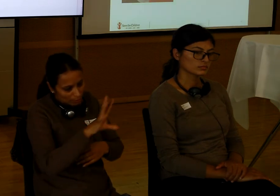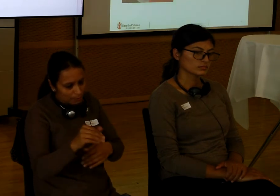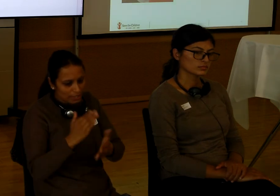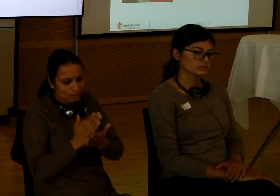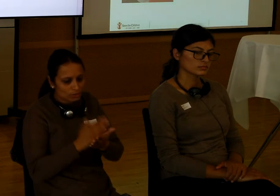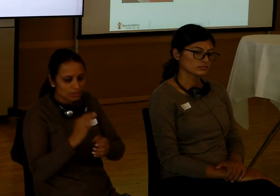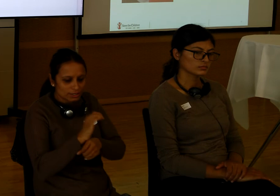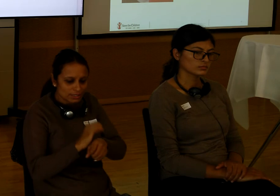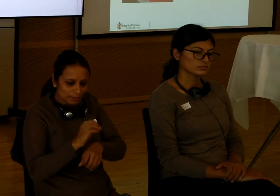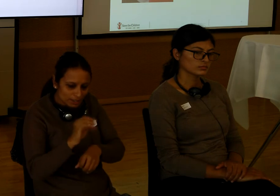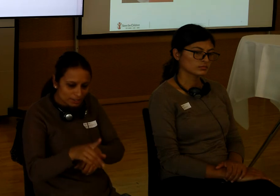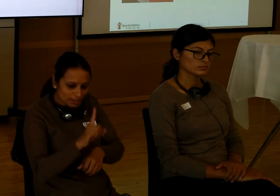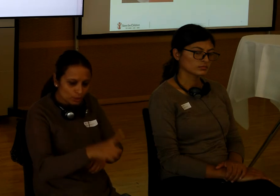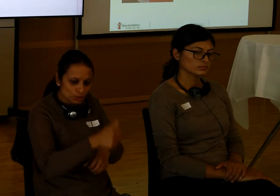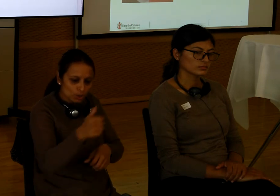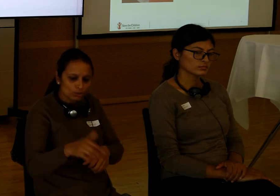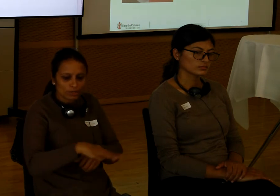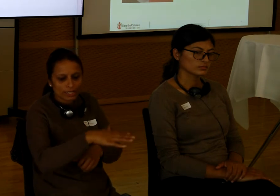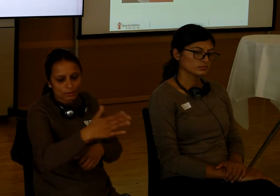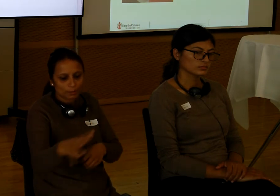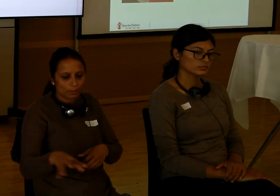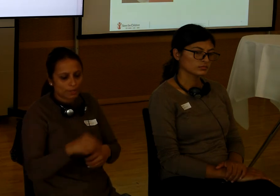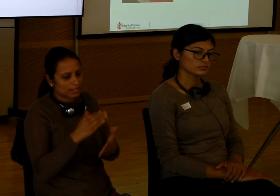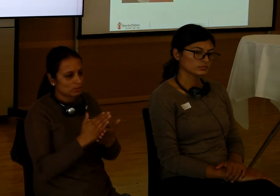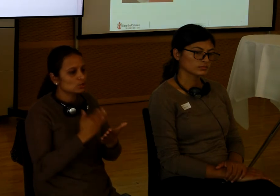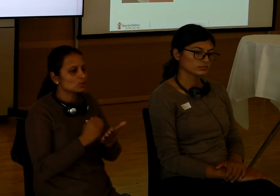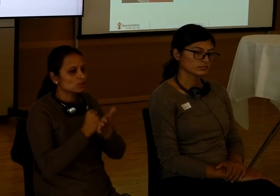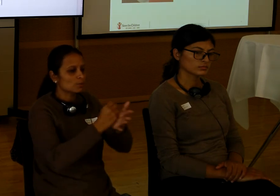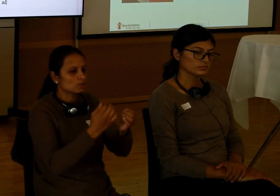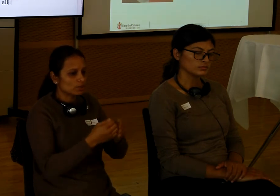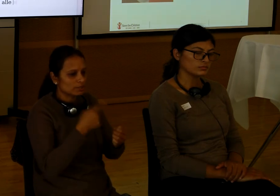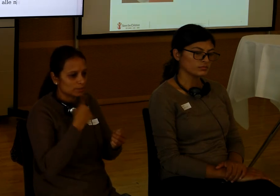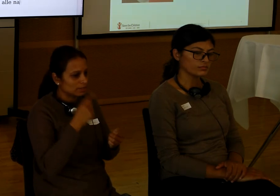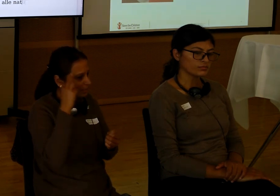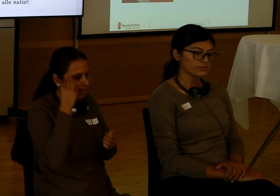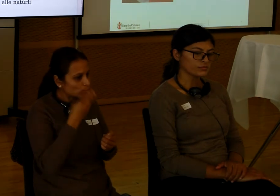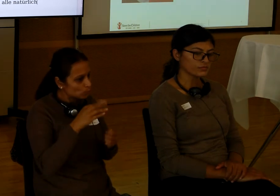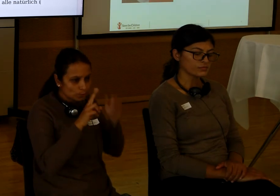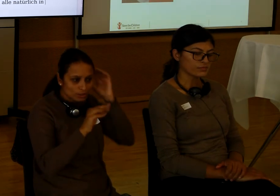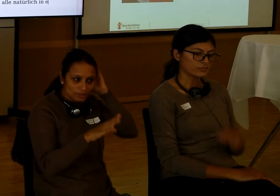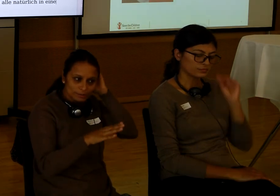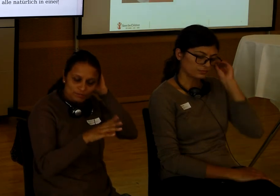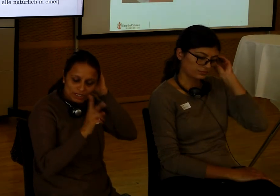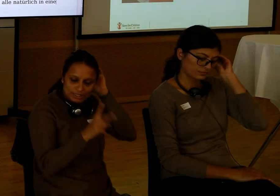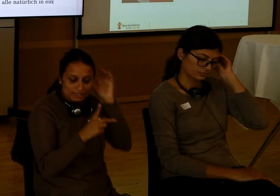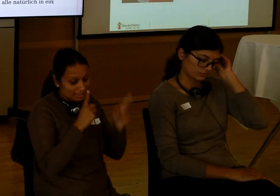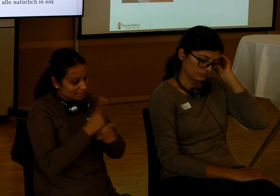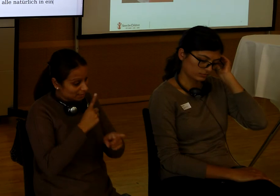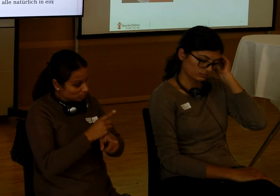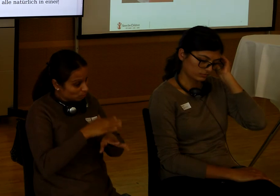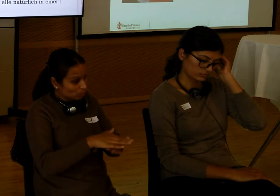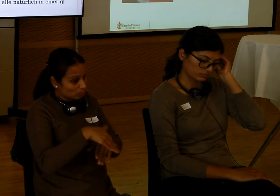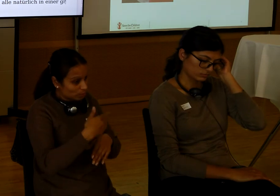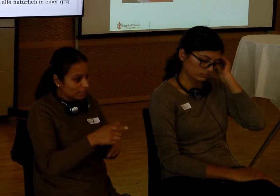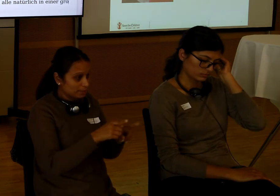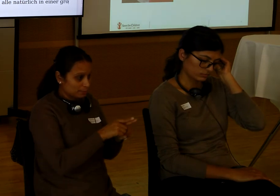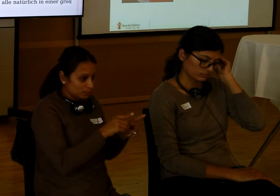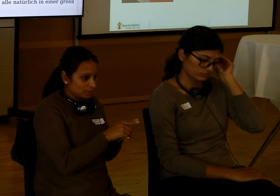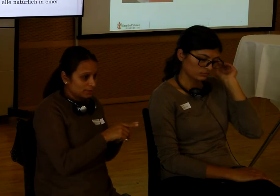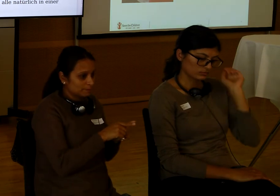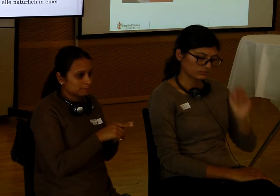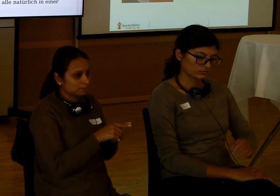them regularly one after the other. Moreover, on the other side, teachers, they have no exchange usually